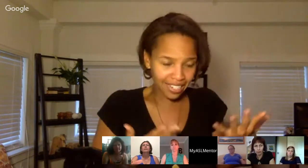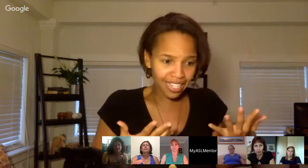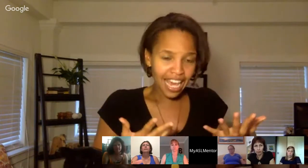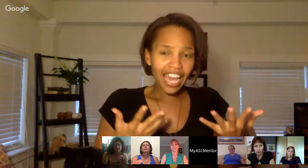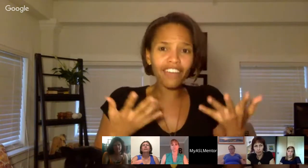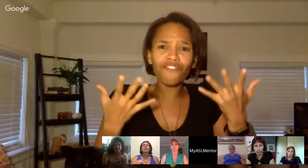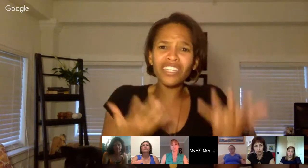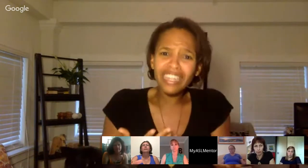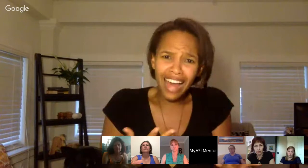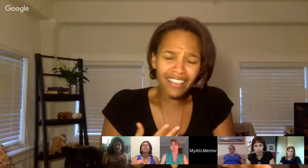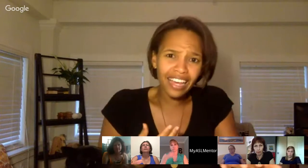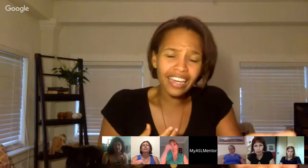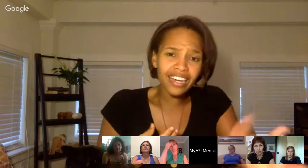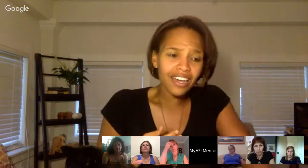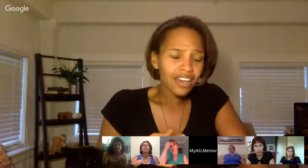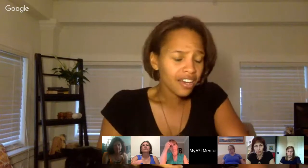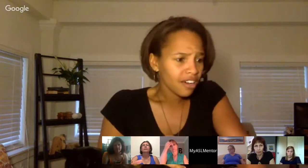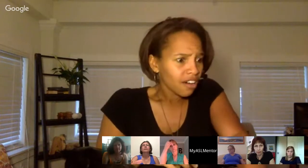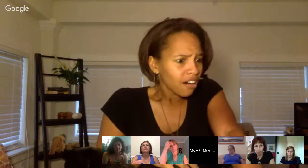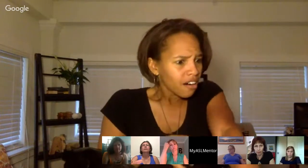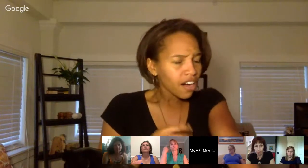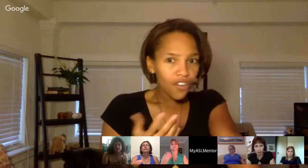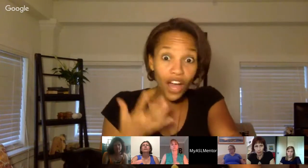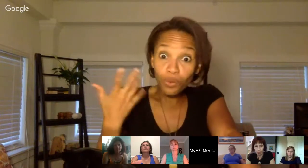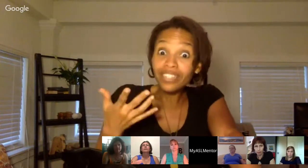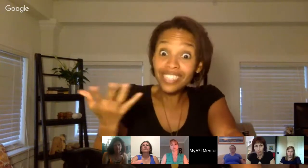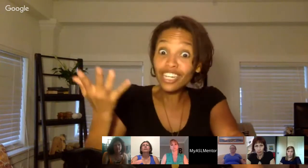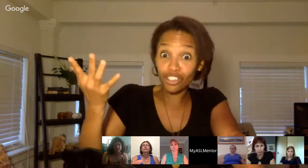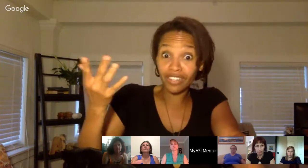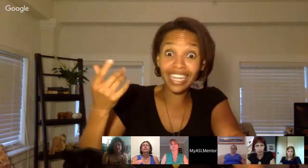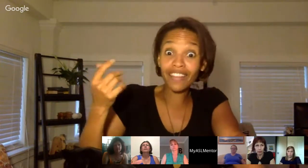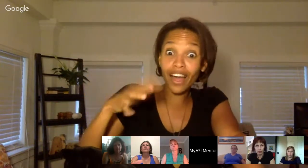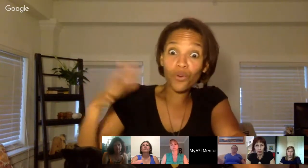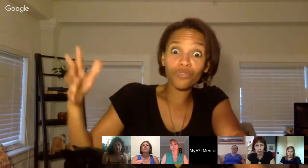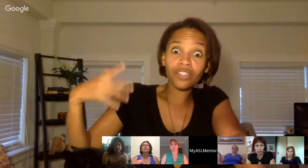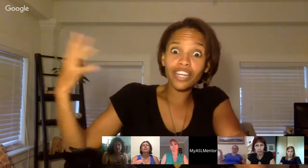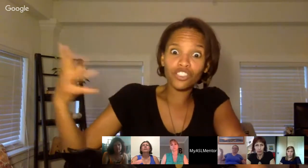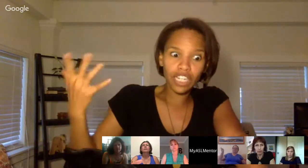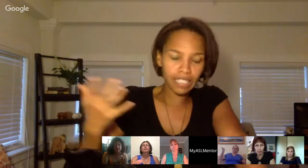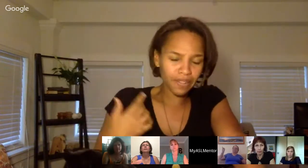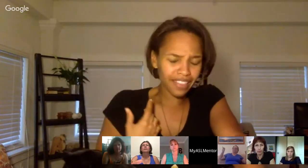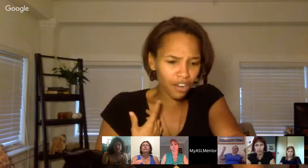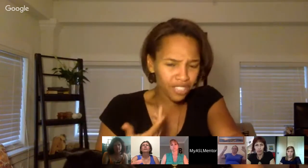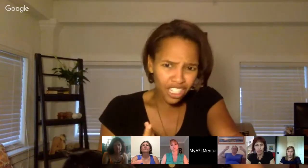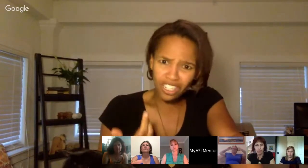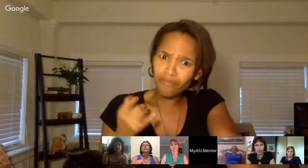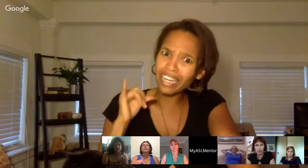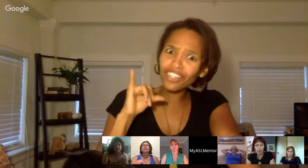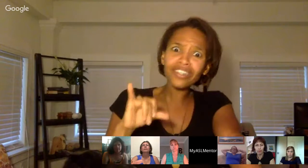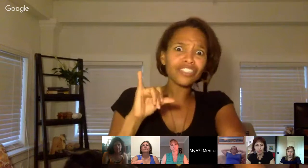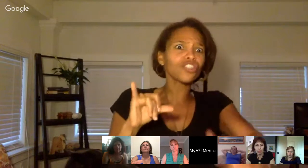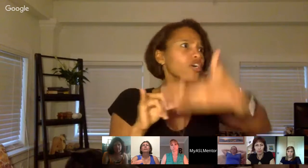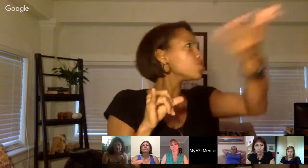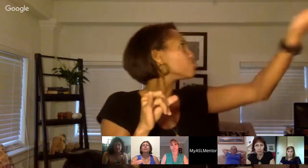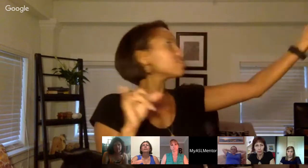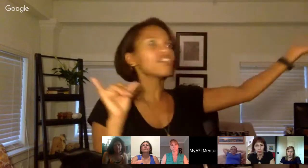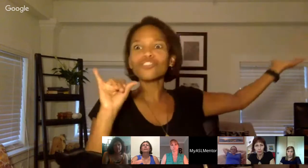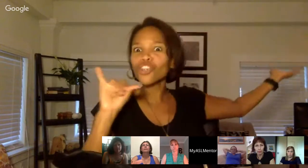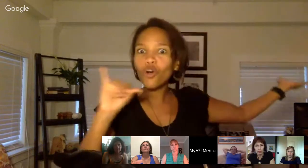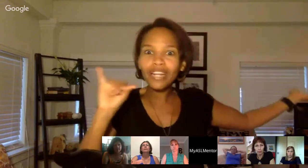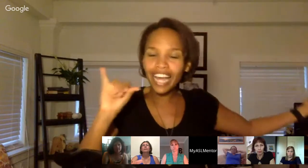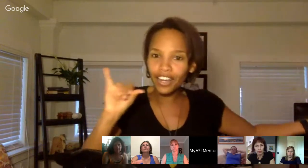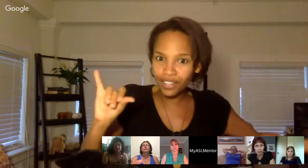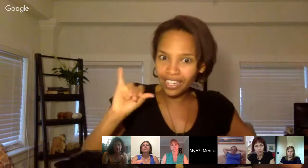he has, and feeling that, like, that realization, again, that word realization comes up again, that realization of, my goodness,